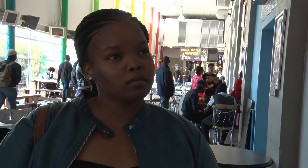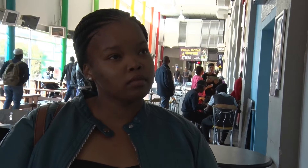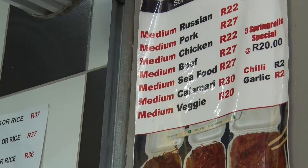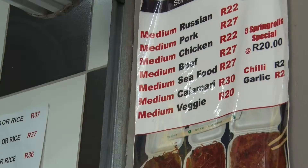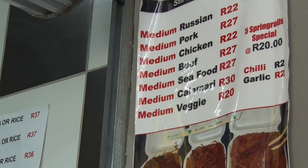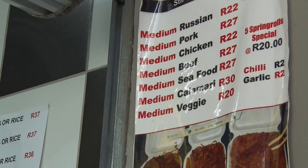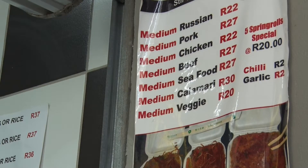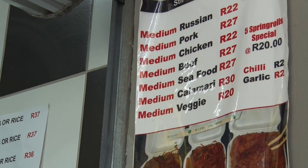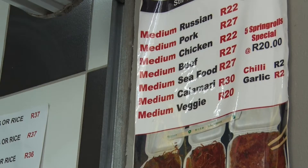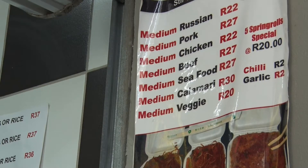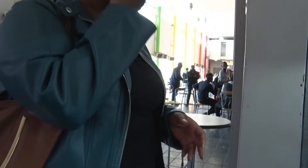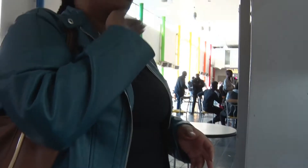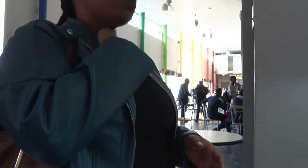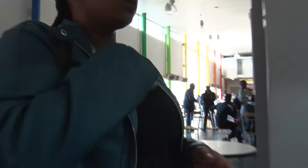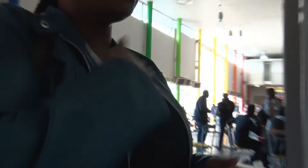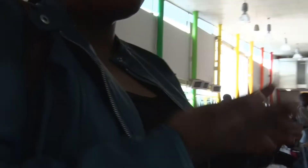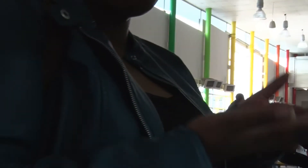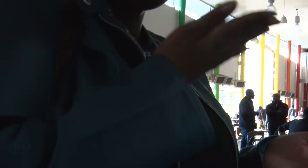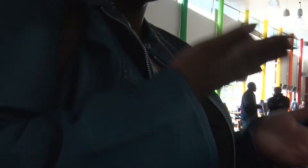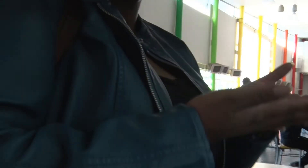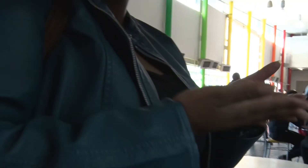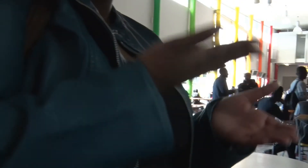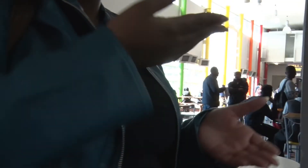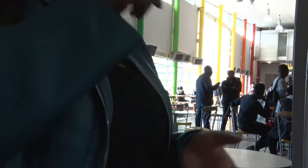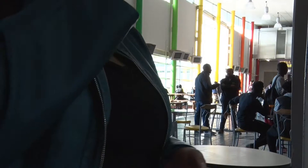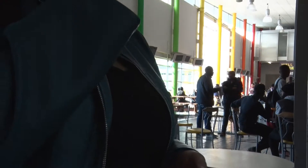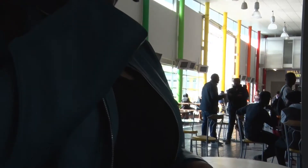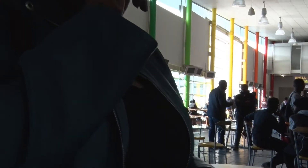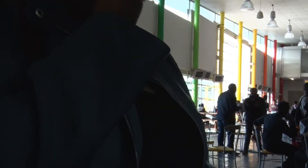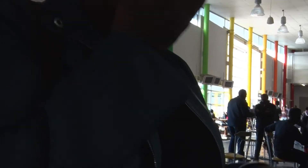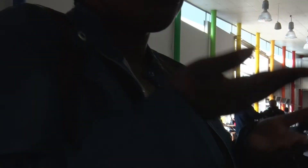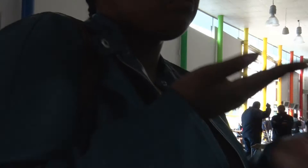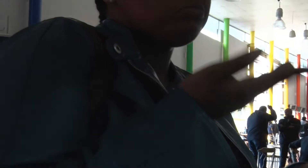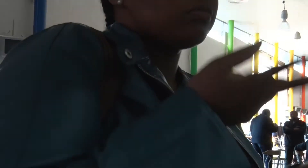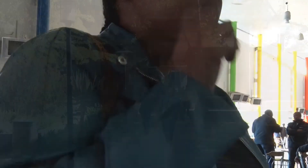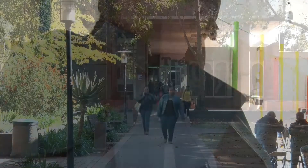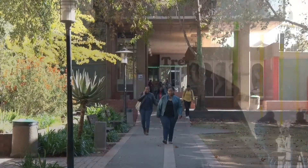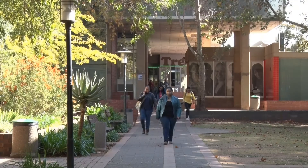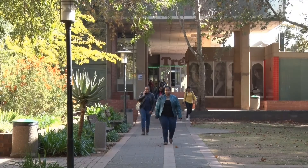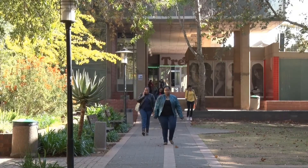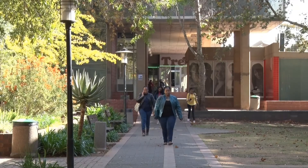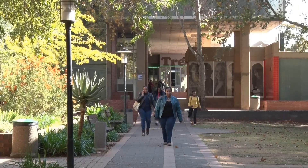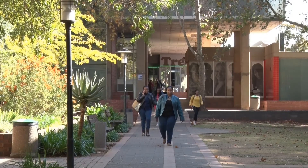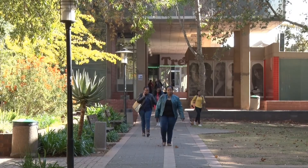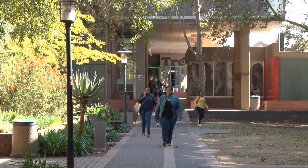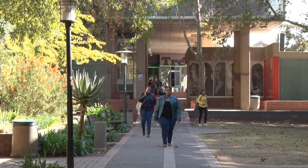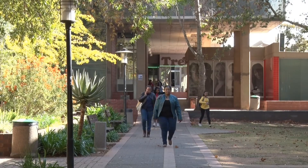But there is one group of students who remain untouched by the dividing characteristics that so often force members of society to have